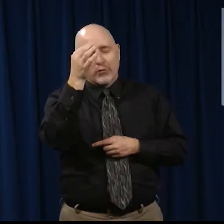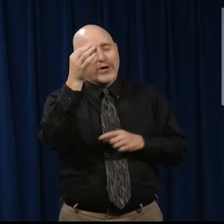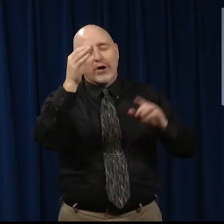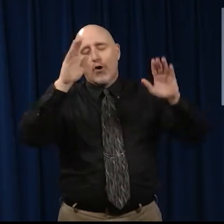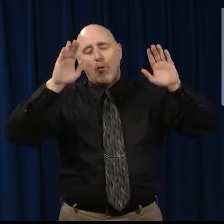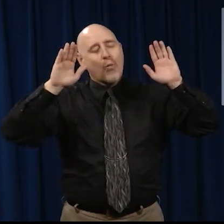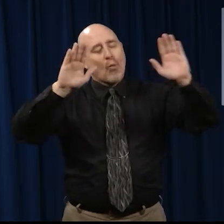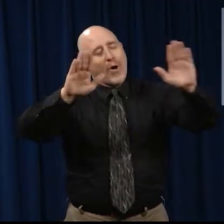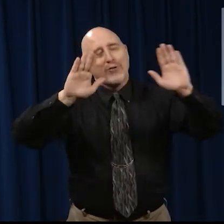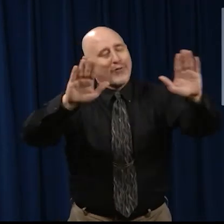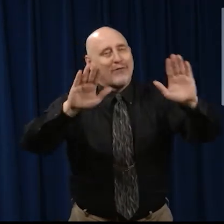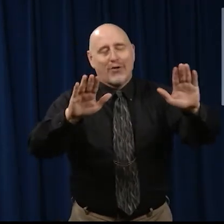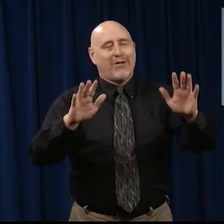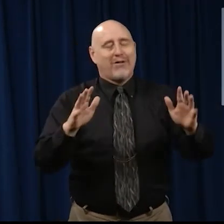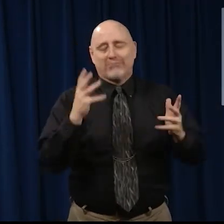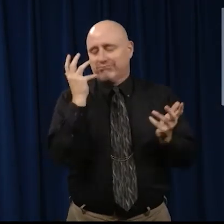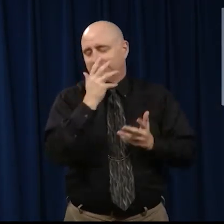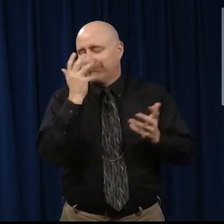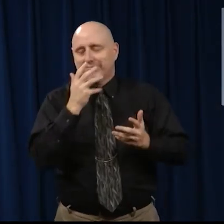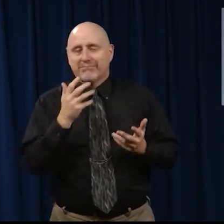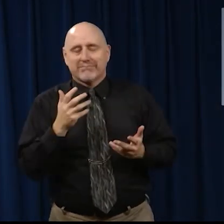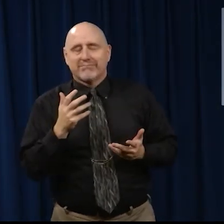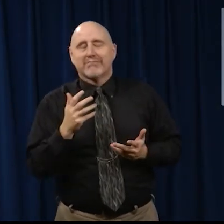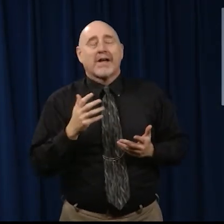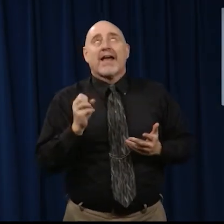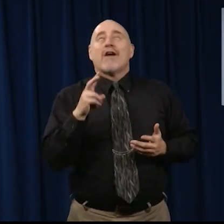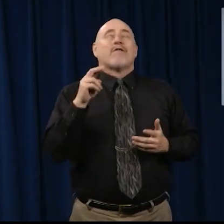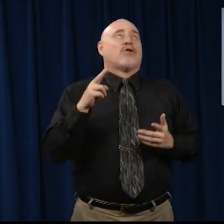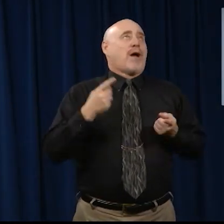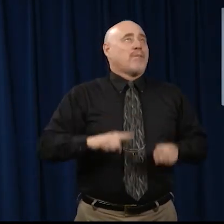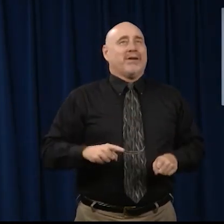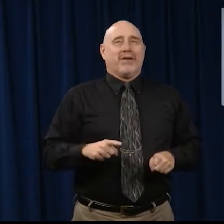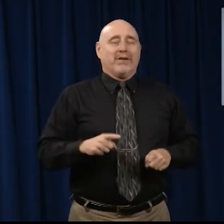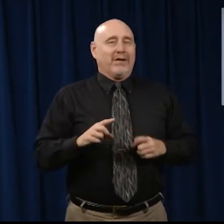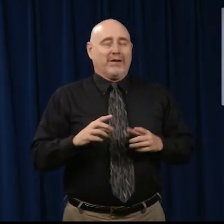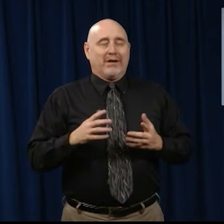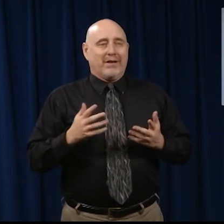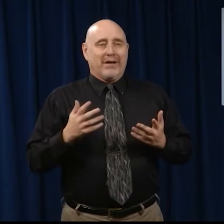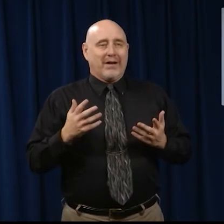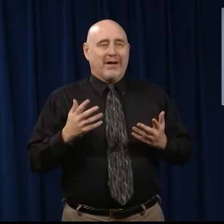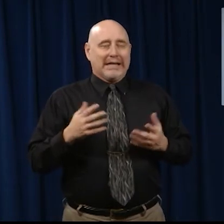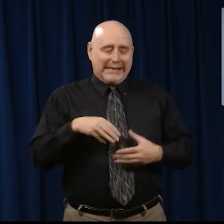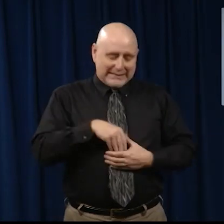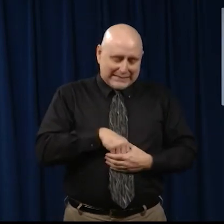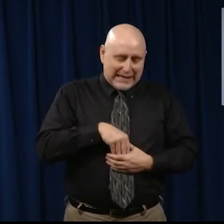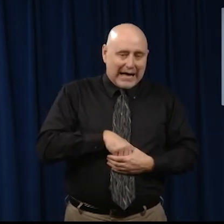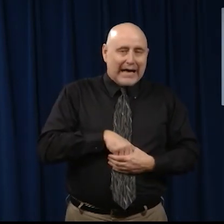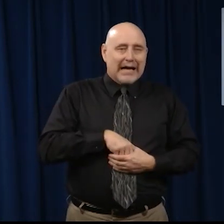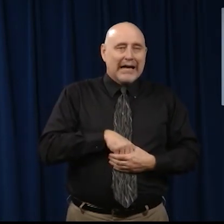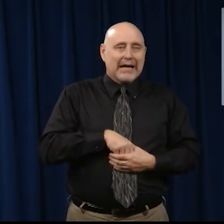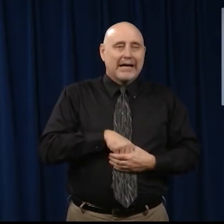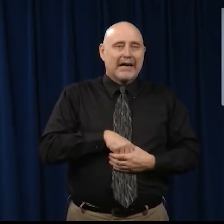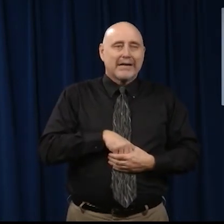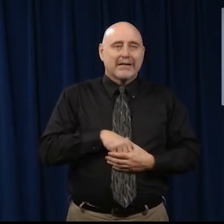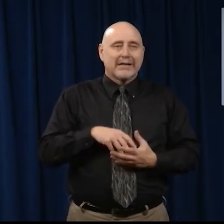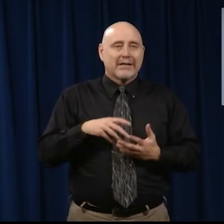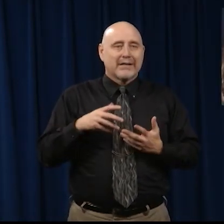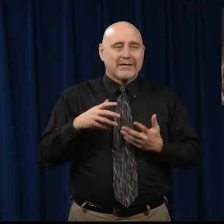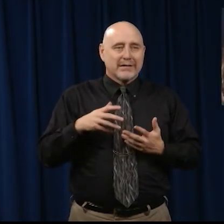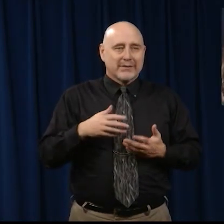most wonderful things that can possibly happen to you in the world, that you, inside of a loving,